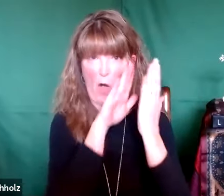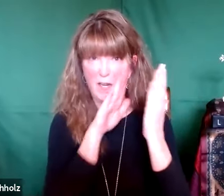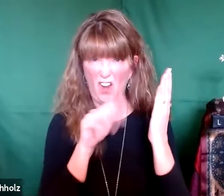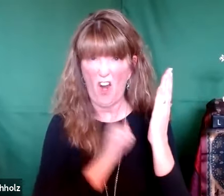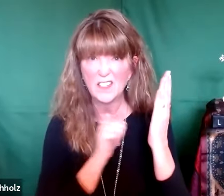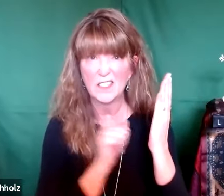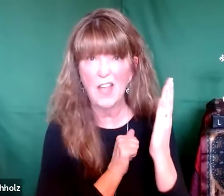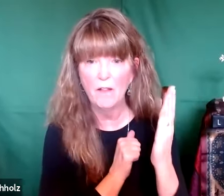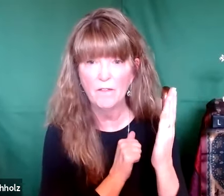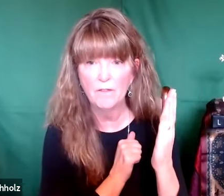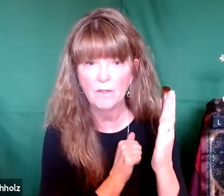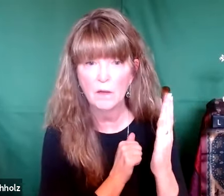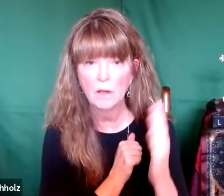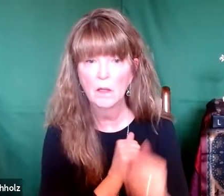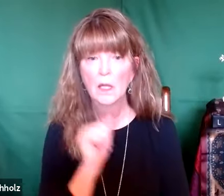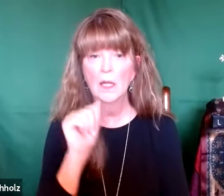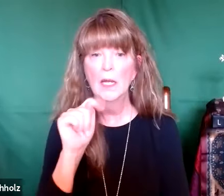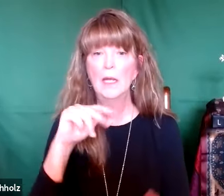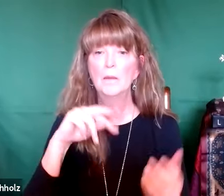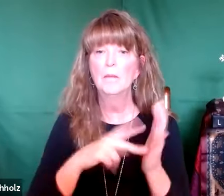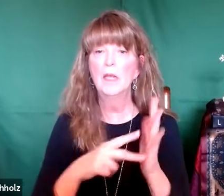It means we have to confront ourselves.